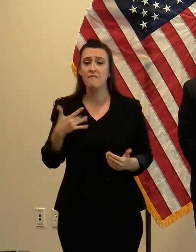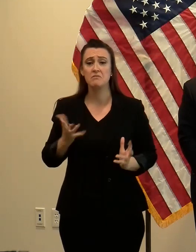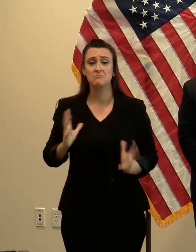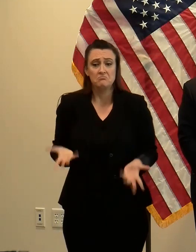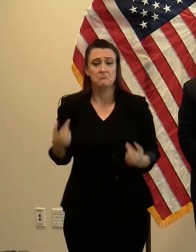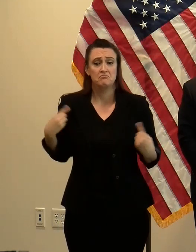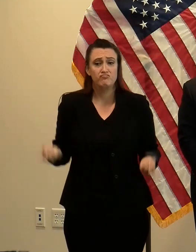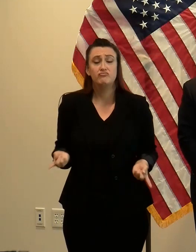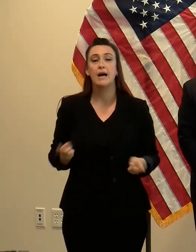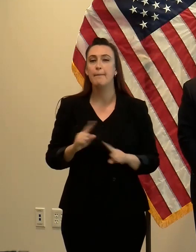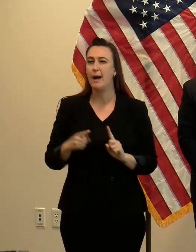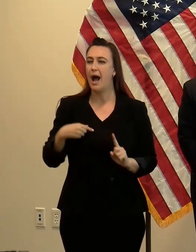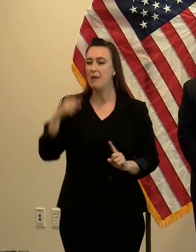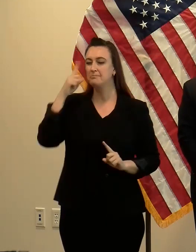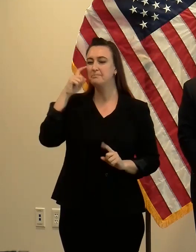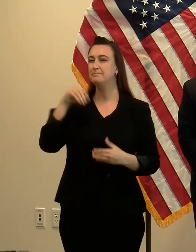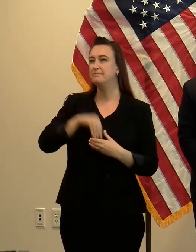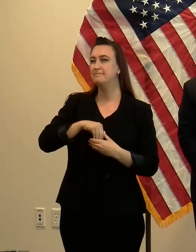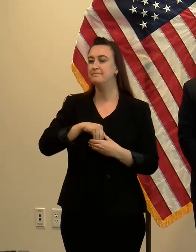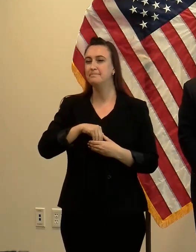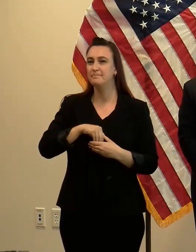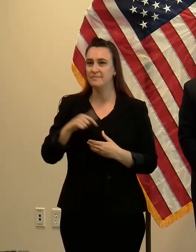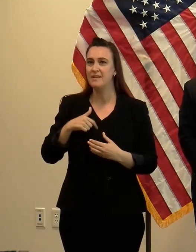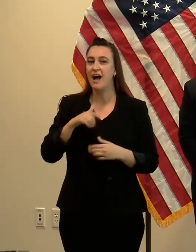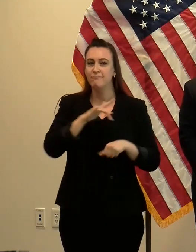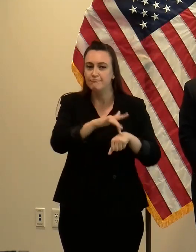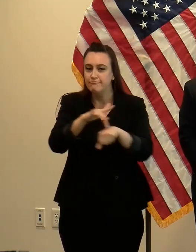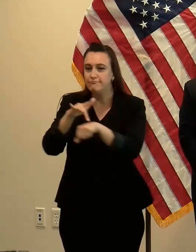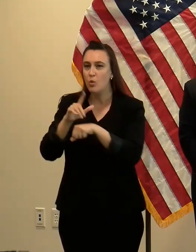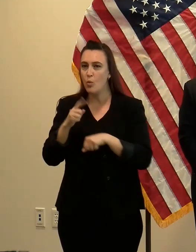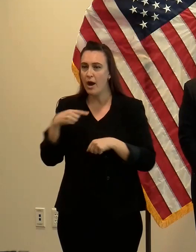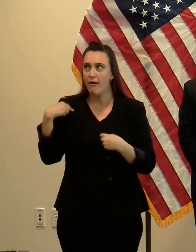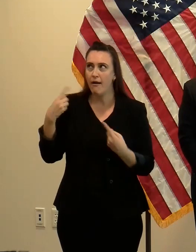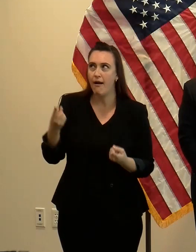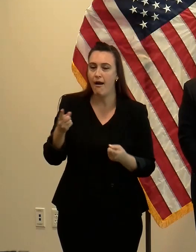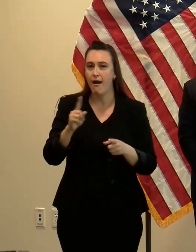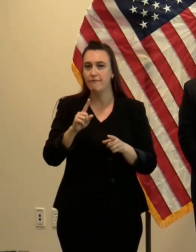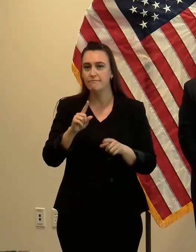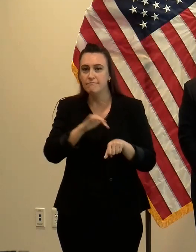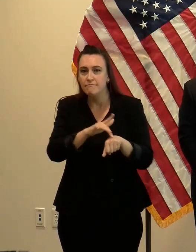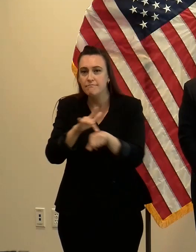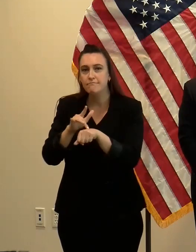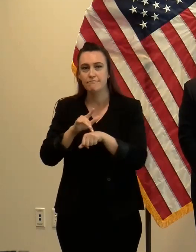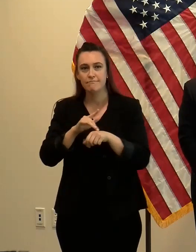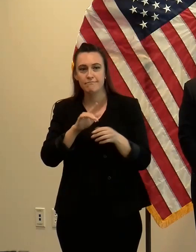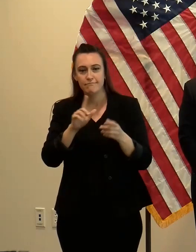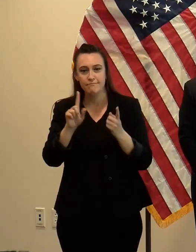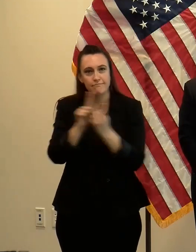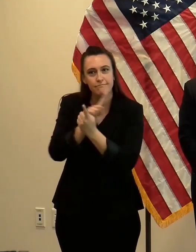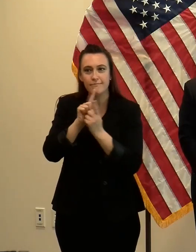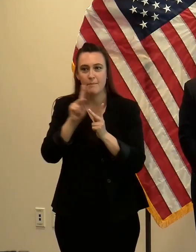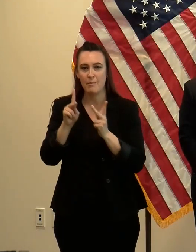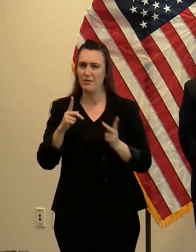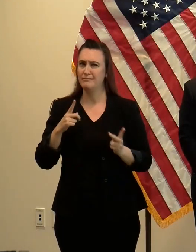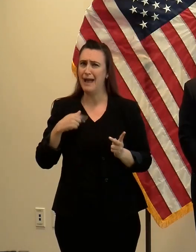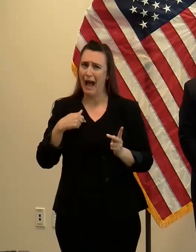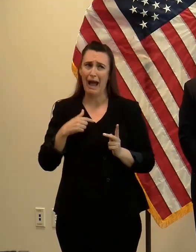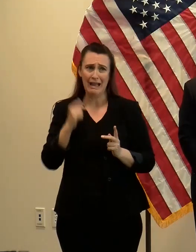I think that in all the contacts I've had, I would be surprised if I don't have the antibody. And that, of